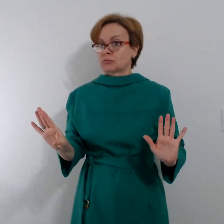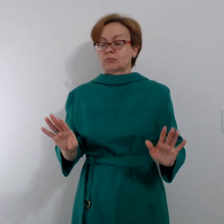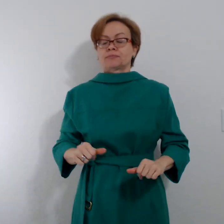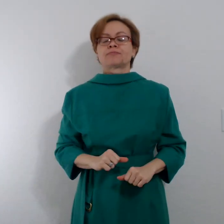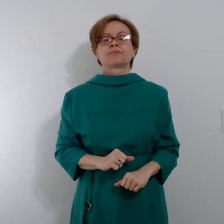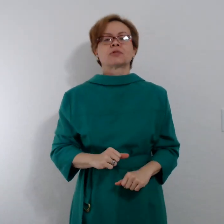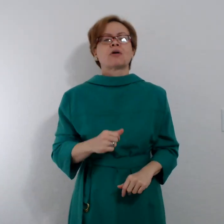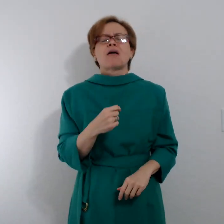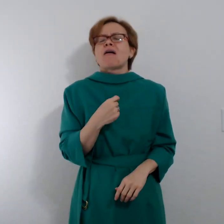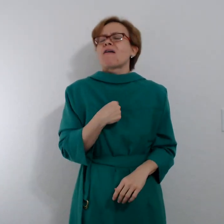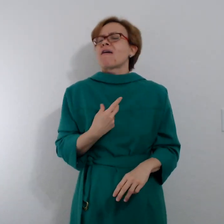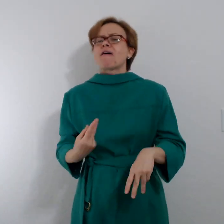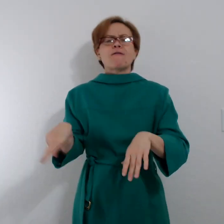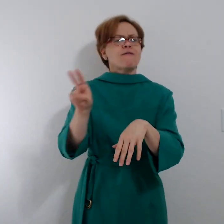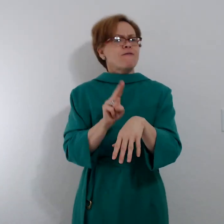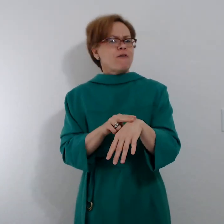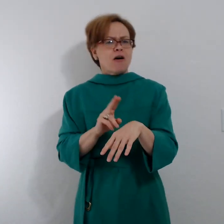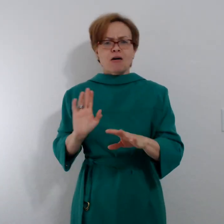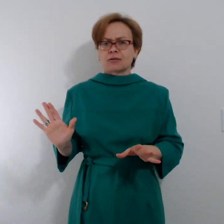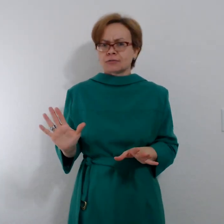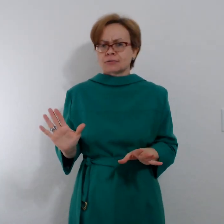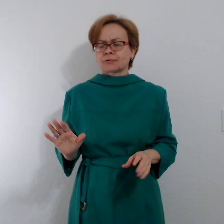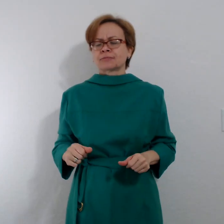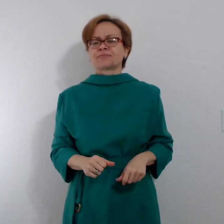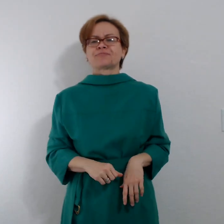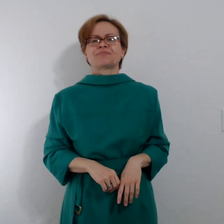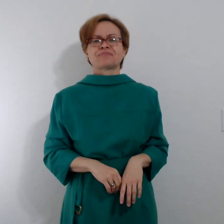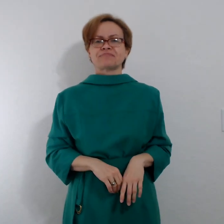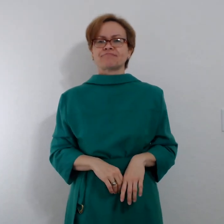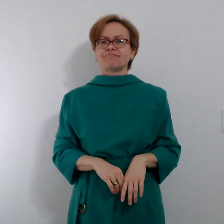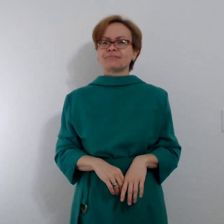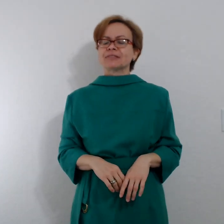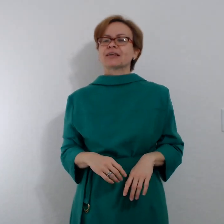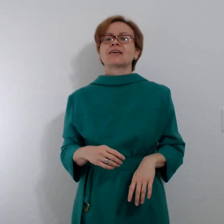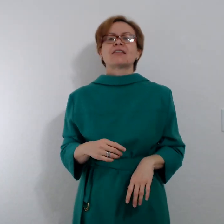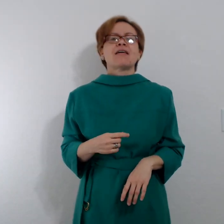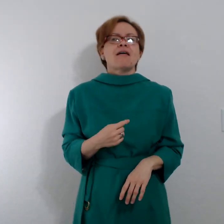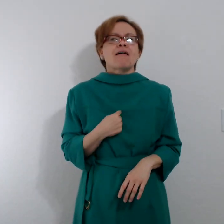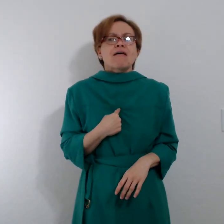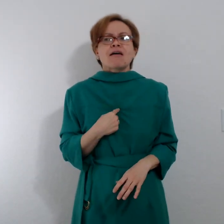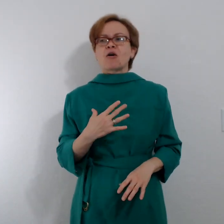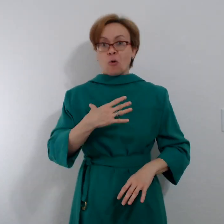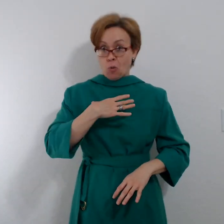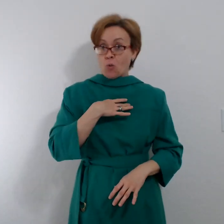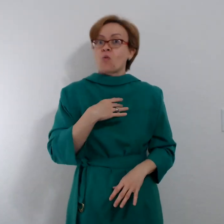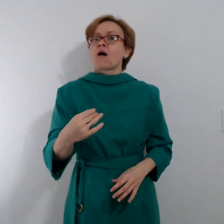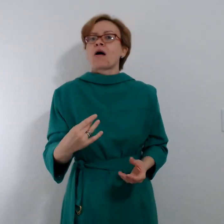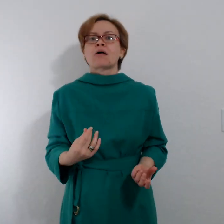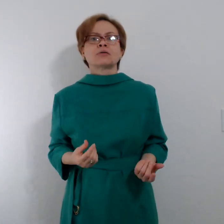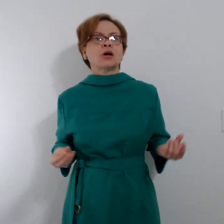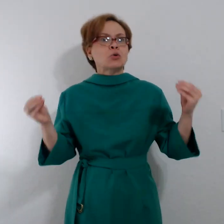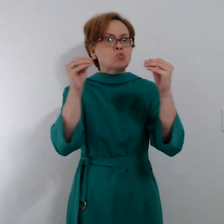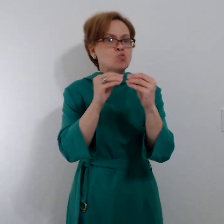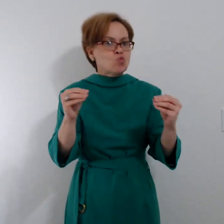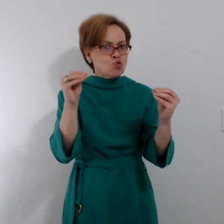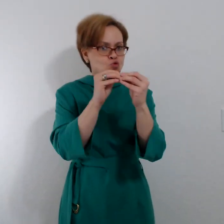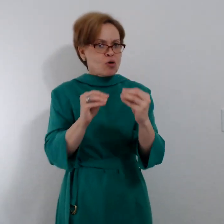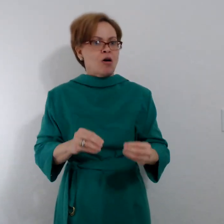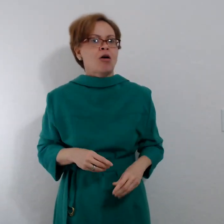could pursue doing more of these things. The next one is I froze myself in a block of